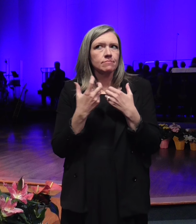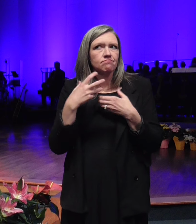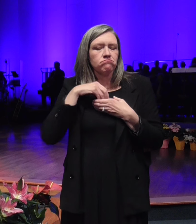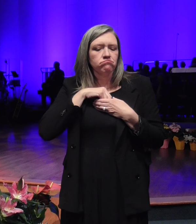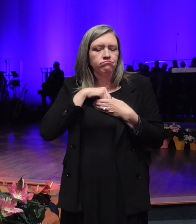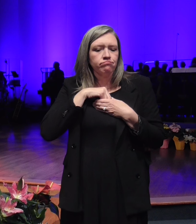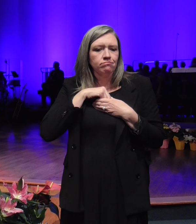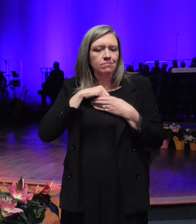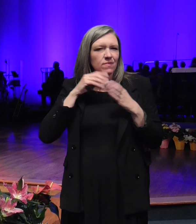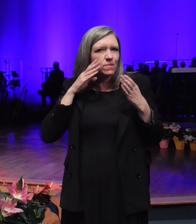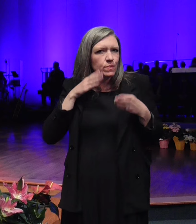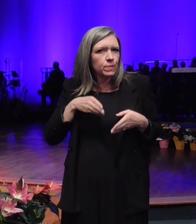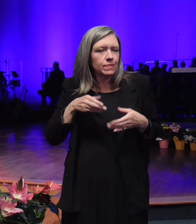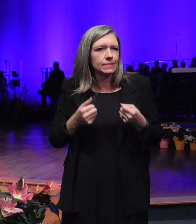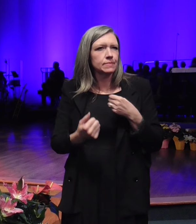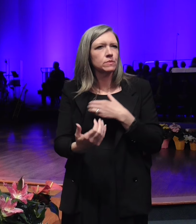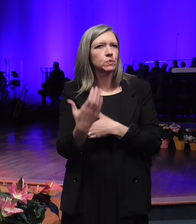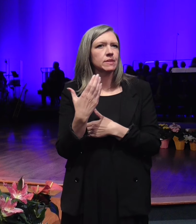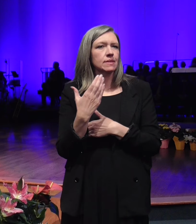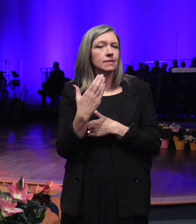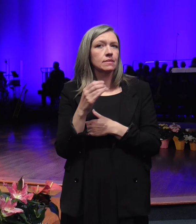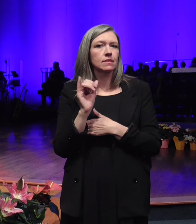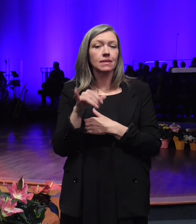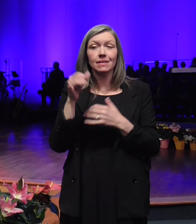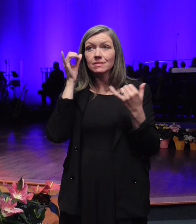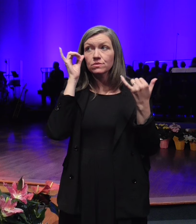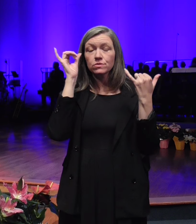turning toward that eternal life